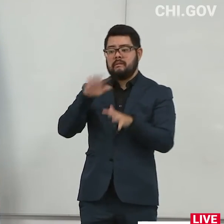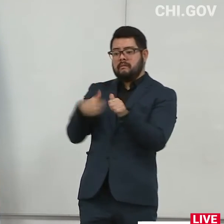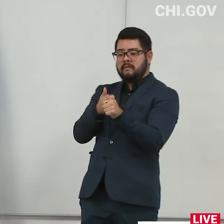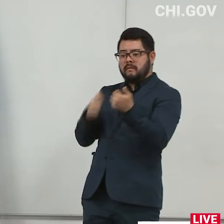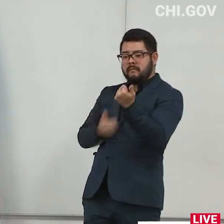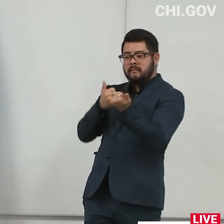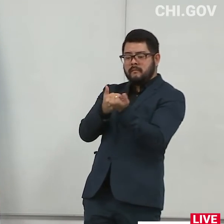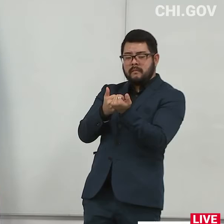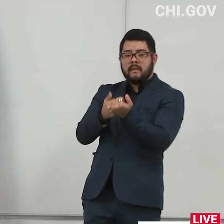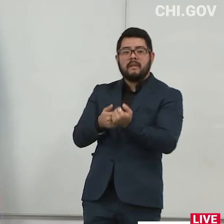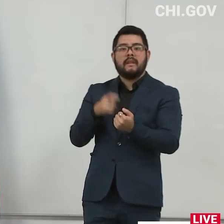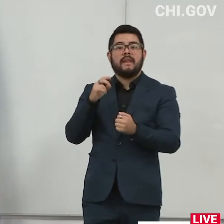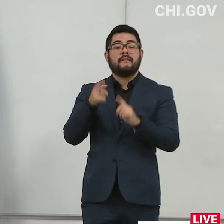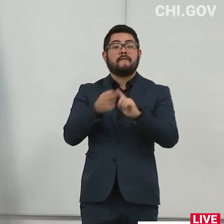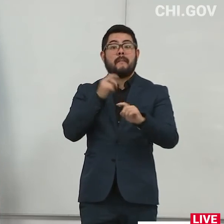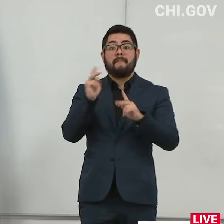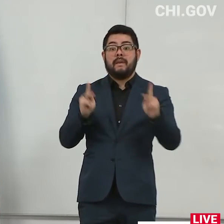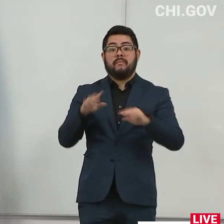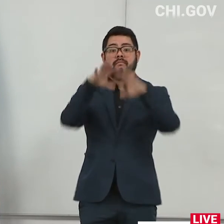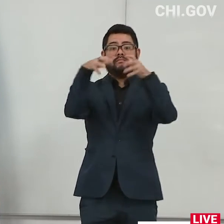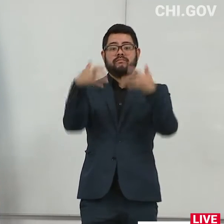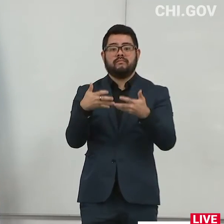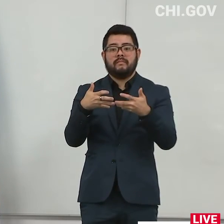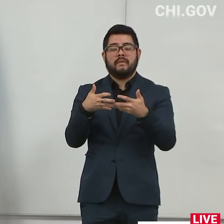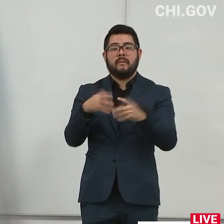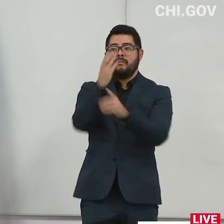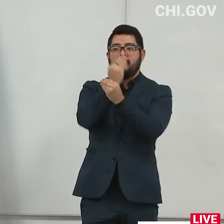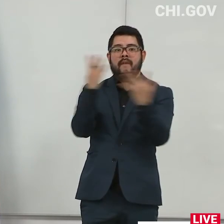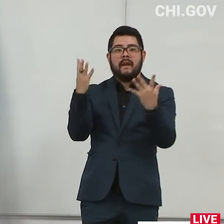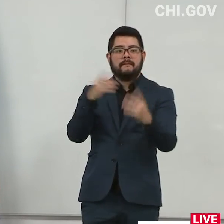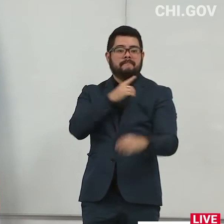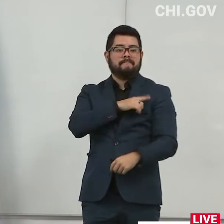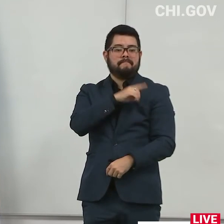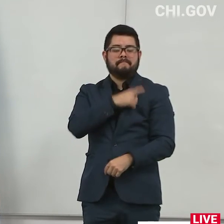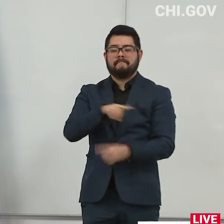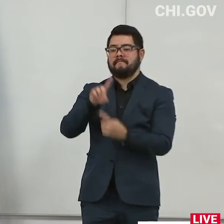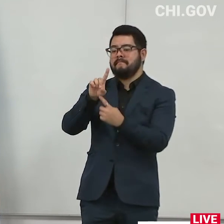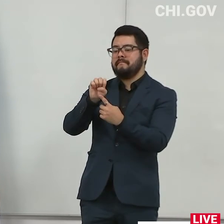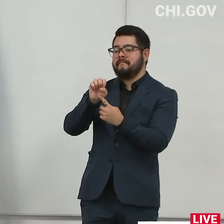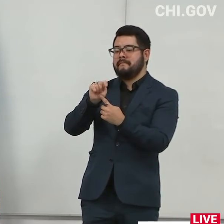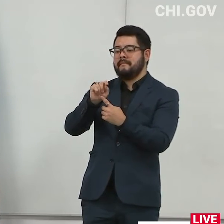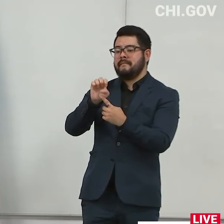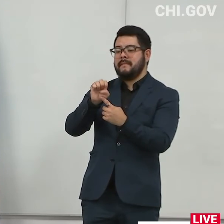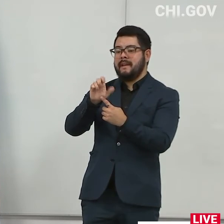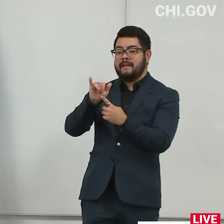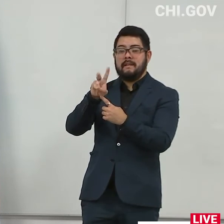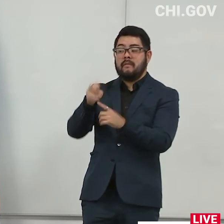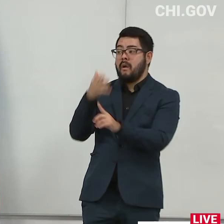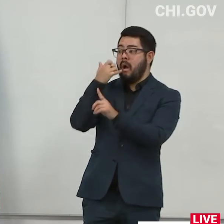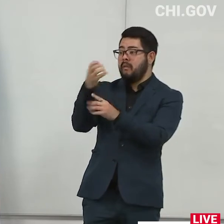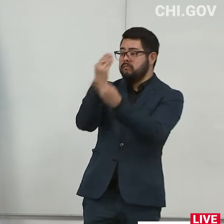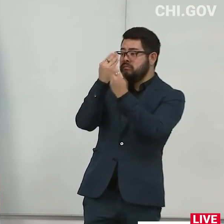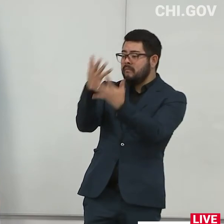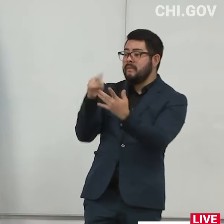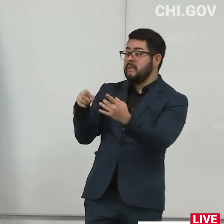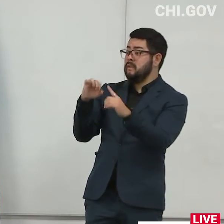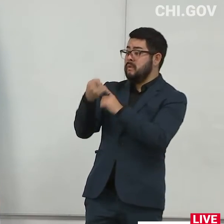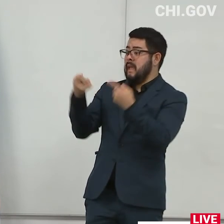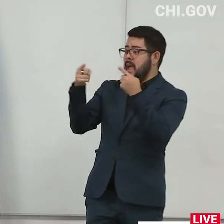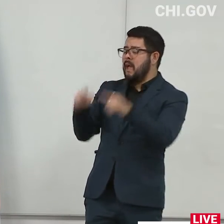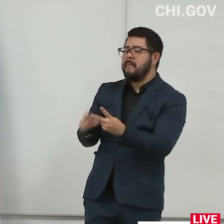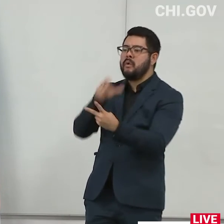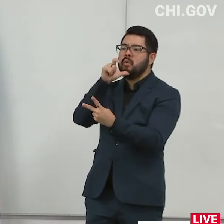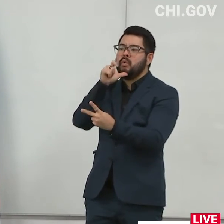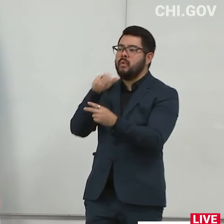the members of the public providing detectives with information confidentially about who is responsible for this